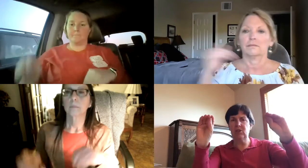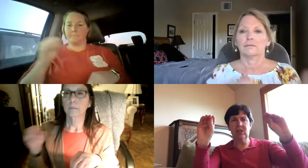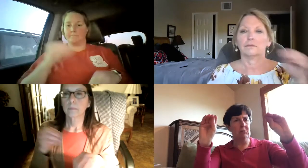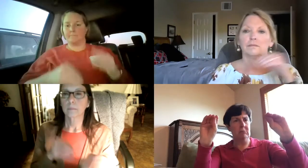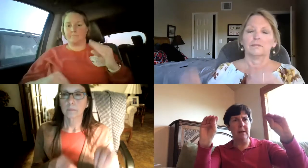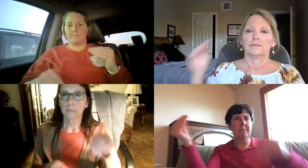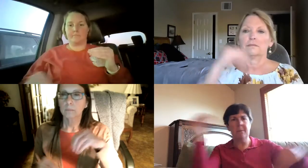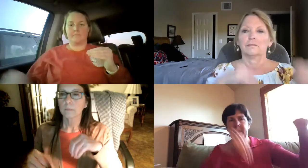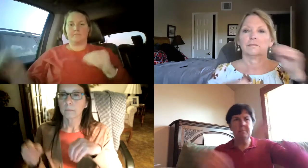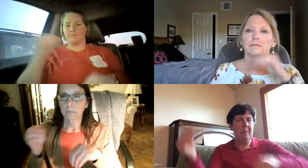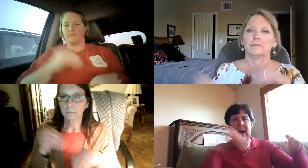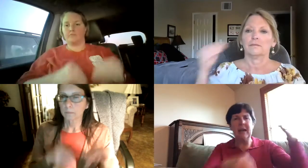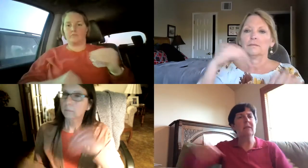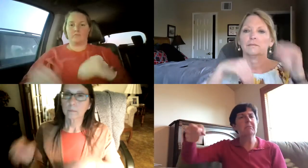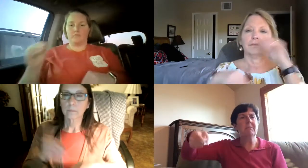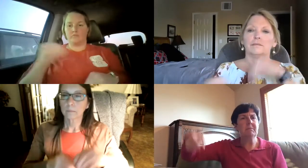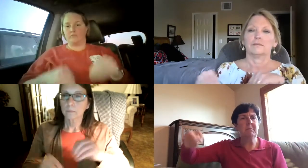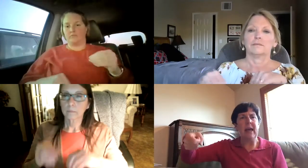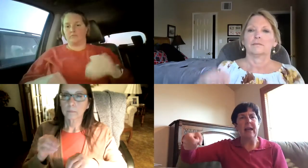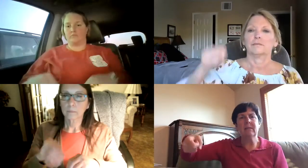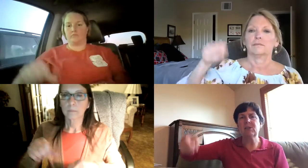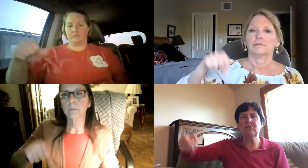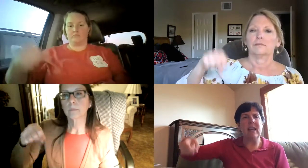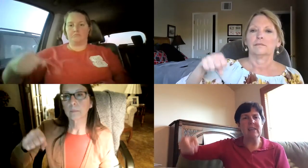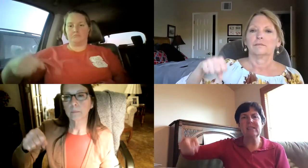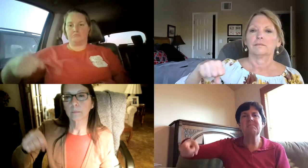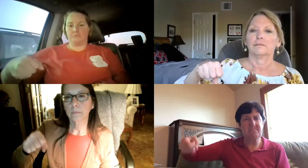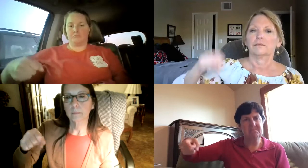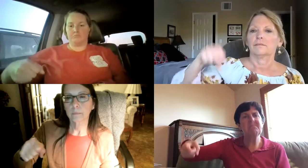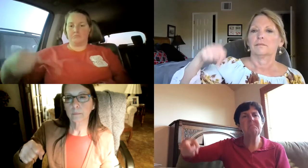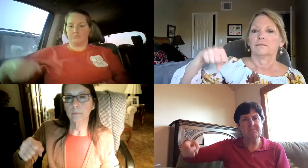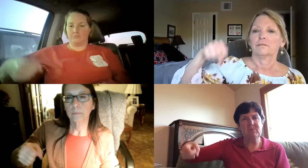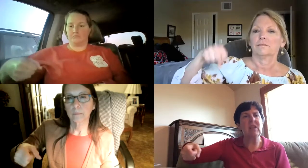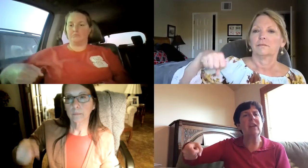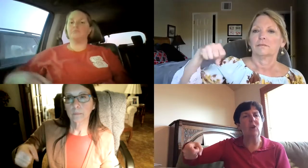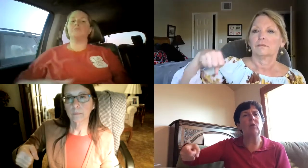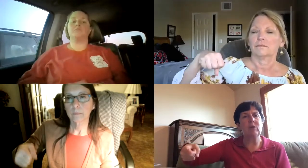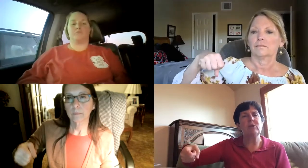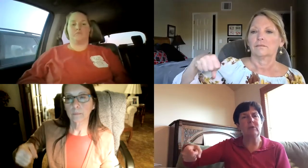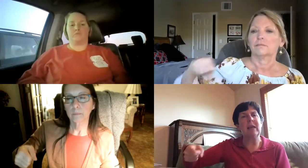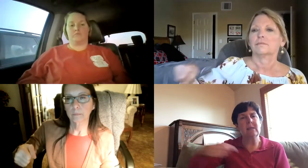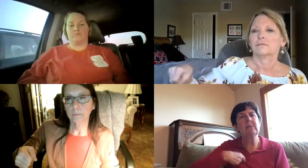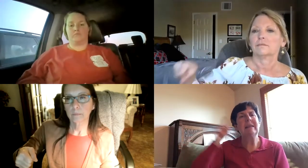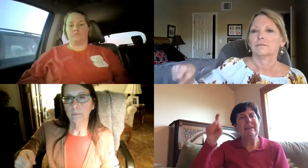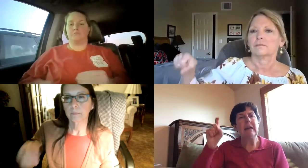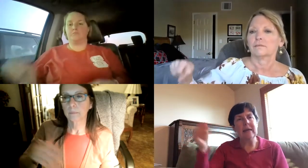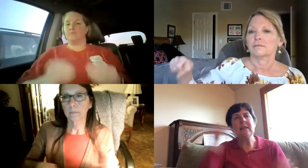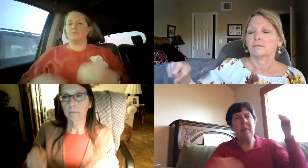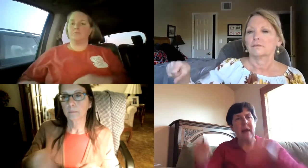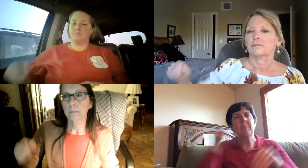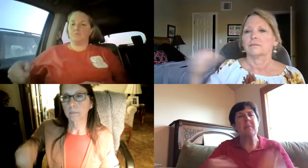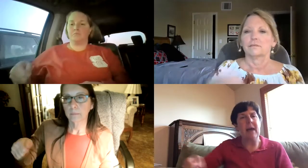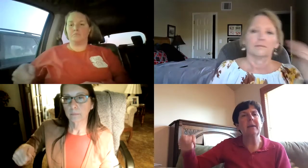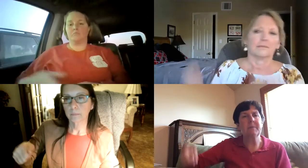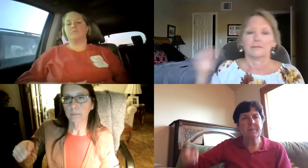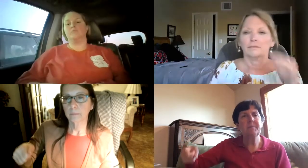Is just, yep, pack, bag, suitcase. Just like you're holding your suitcase. I need to pack